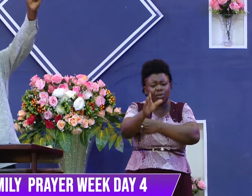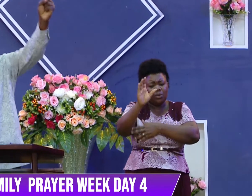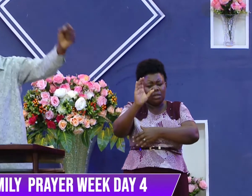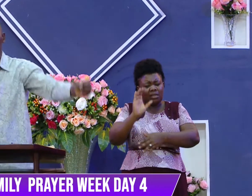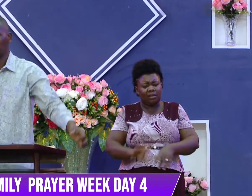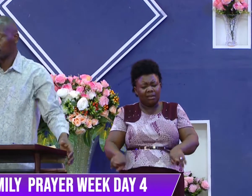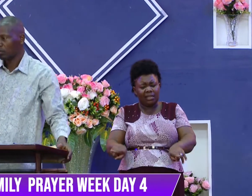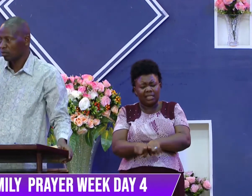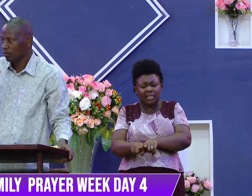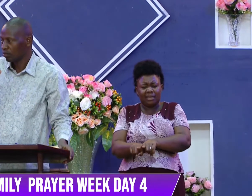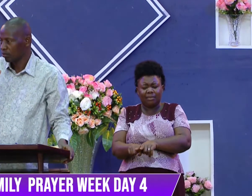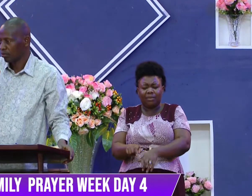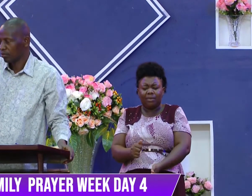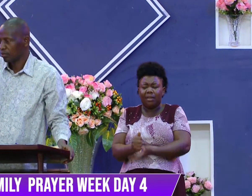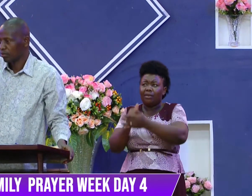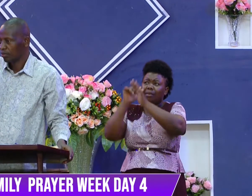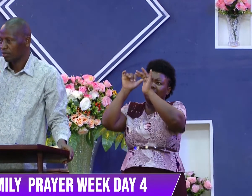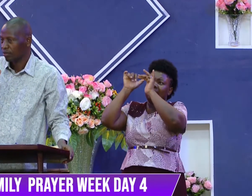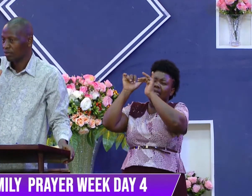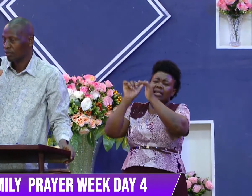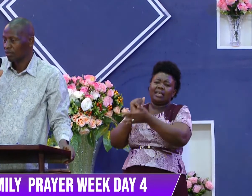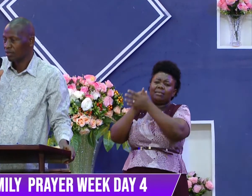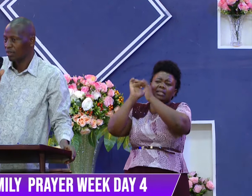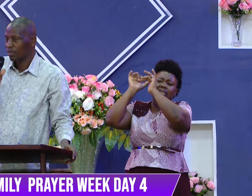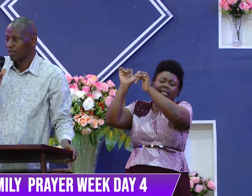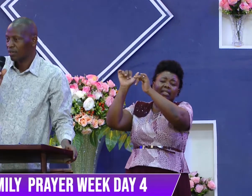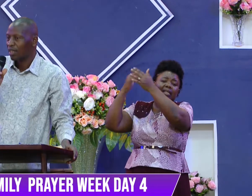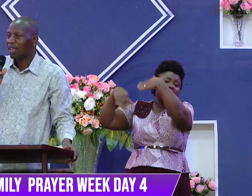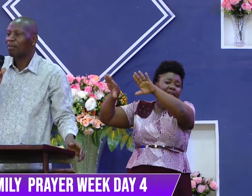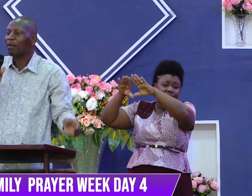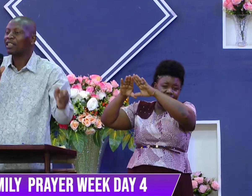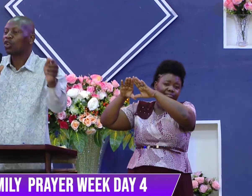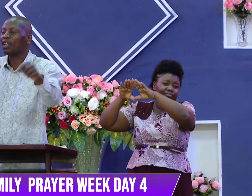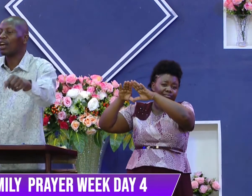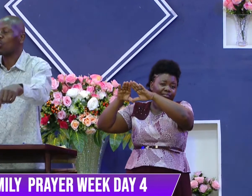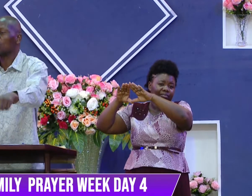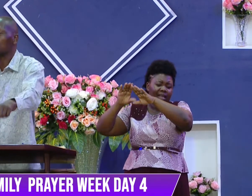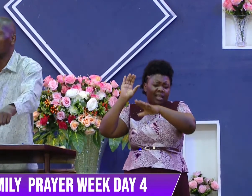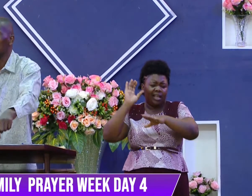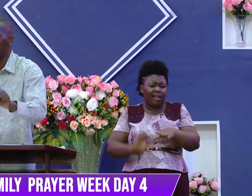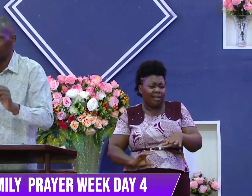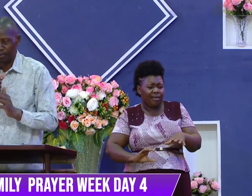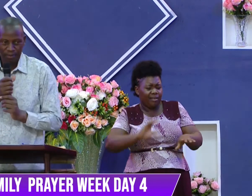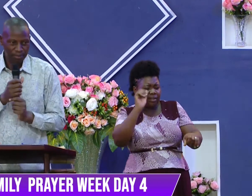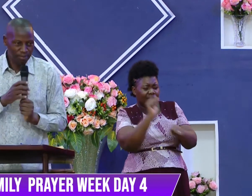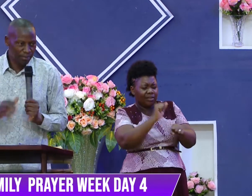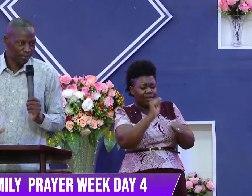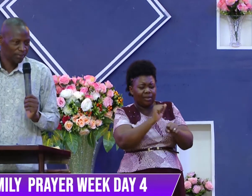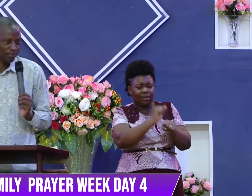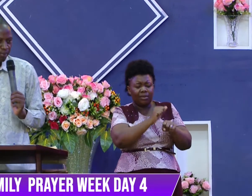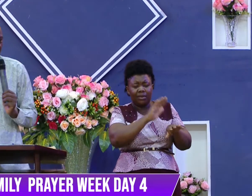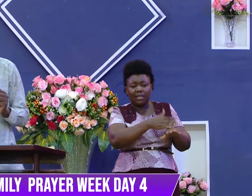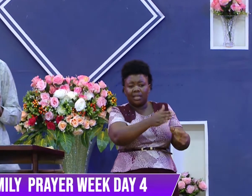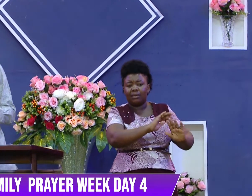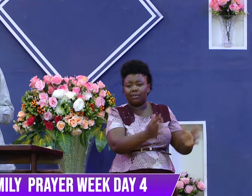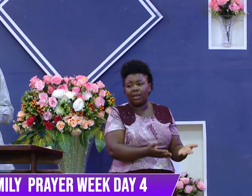the kingdom of God. And it's the character of God that is going to establish us in heaven. They work on the